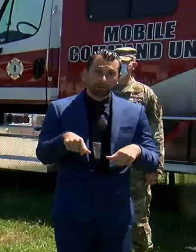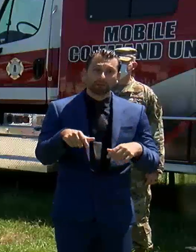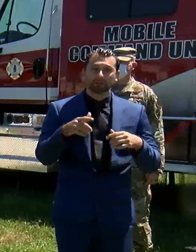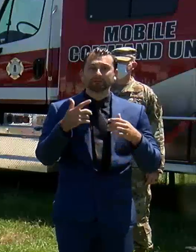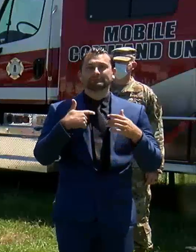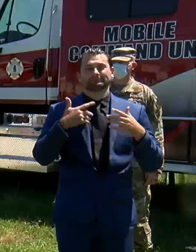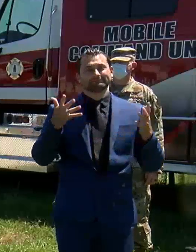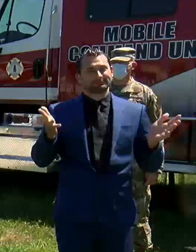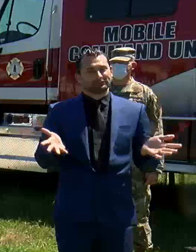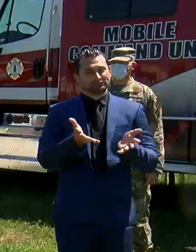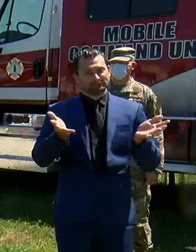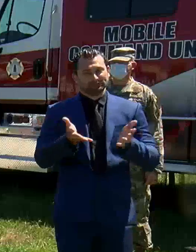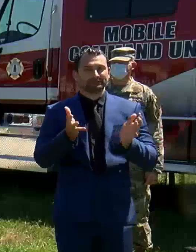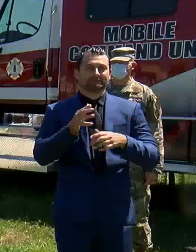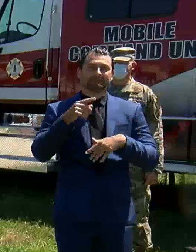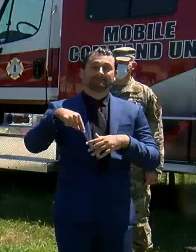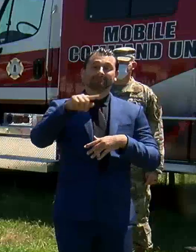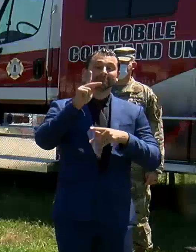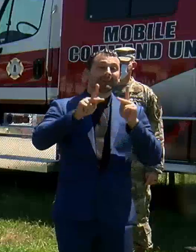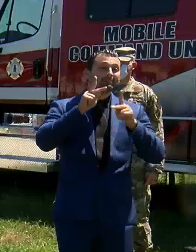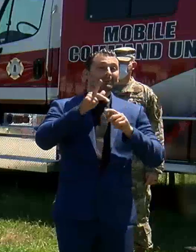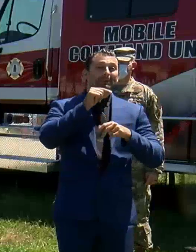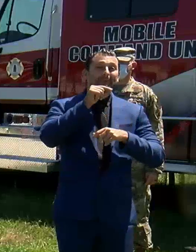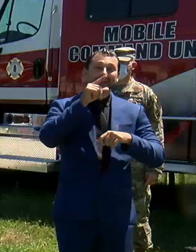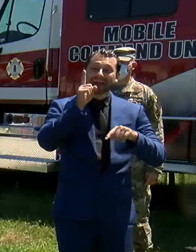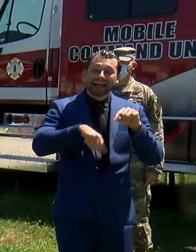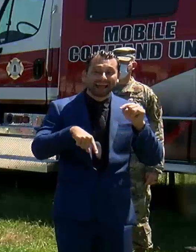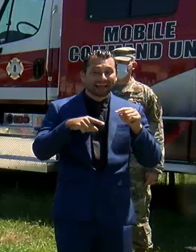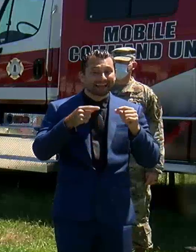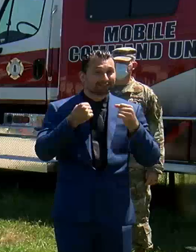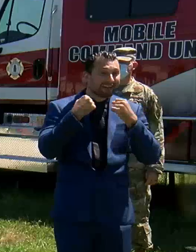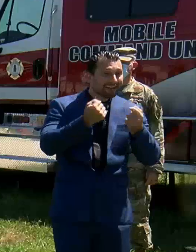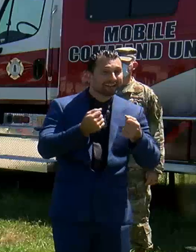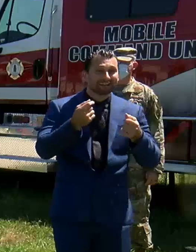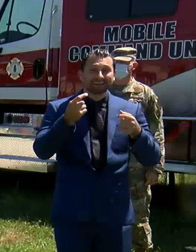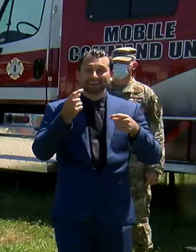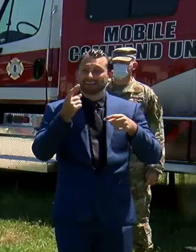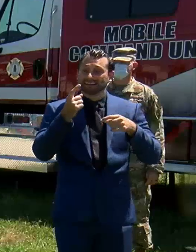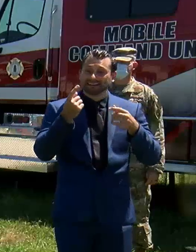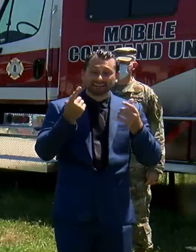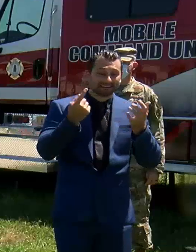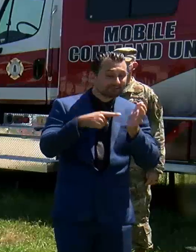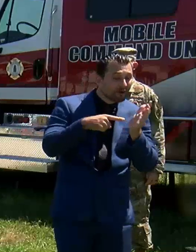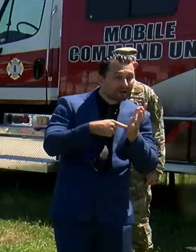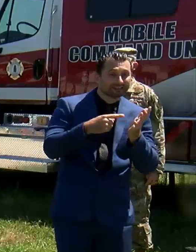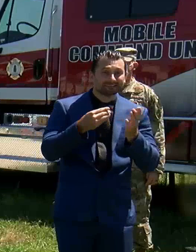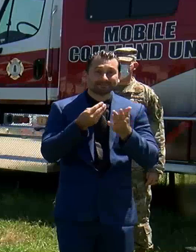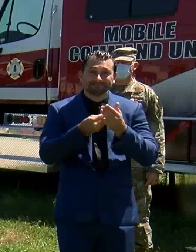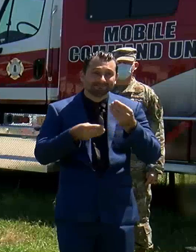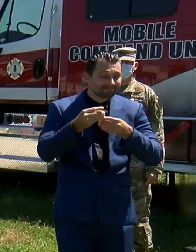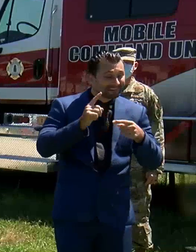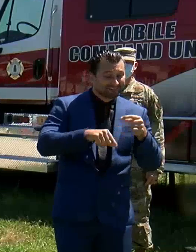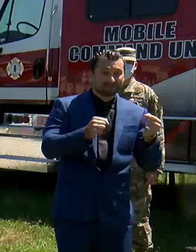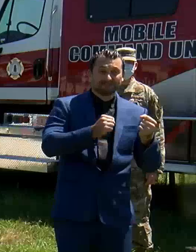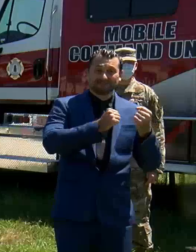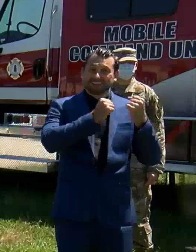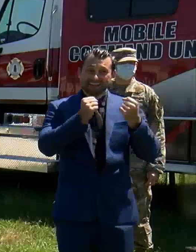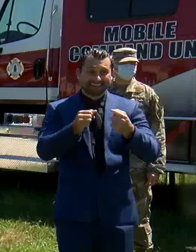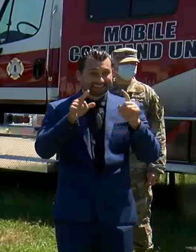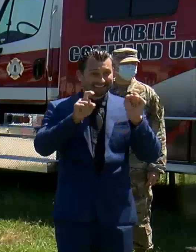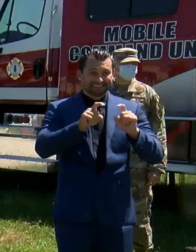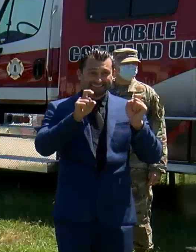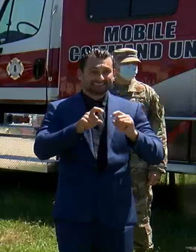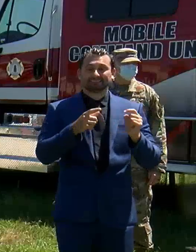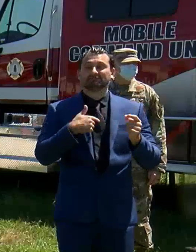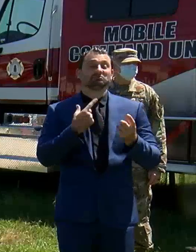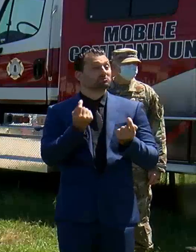folks the opportunity to come get tested. Some folks, not everyone has a car. Not everyone has the ability to get to some of these test sites. So just those